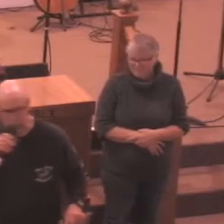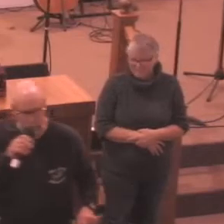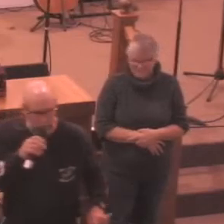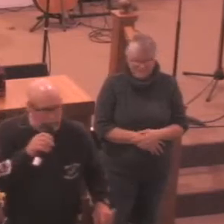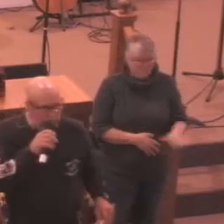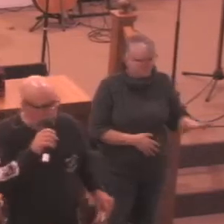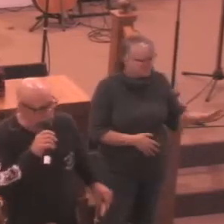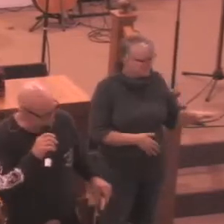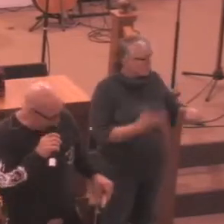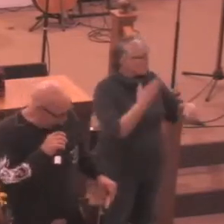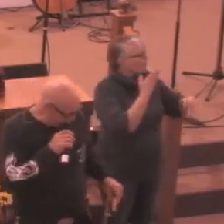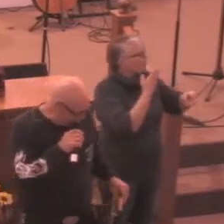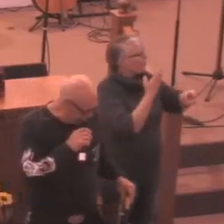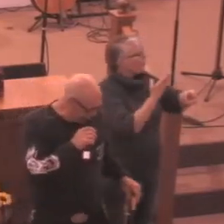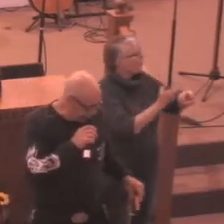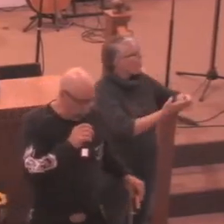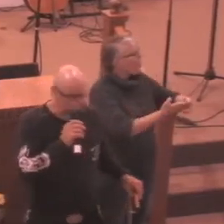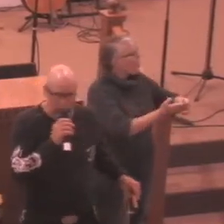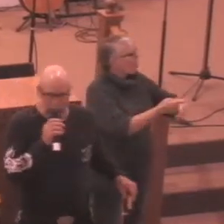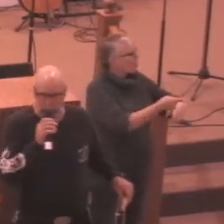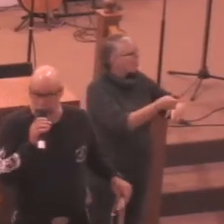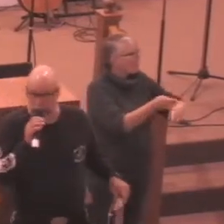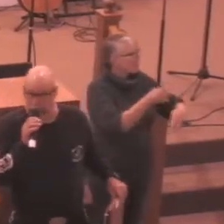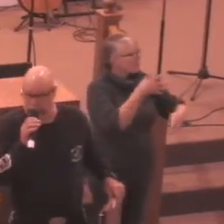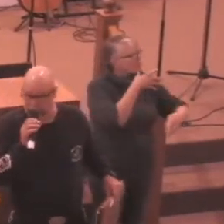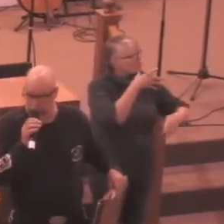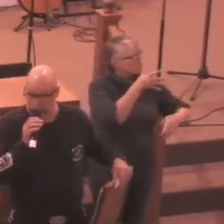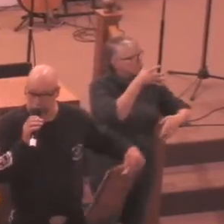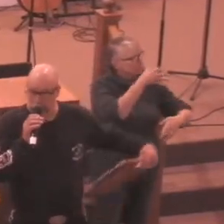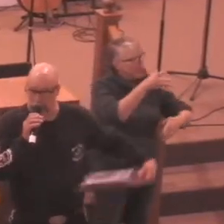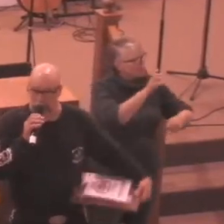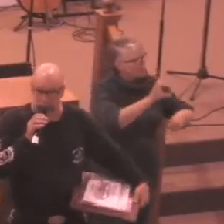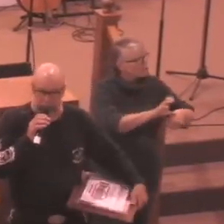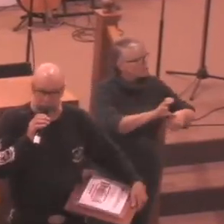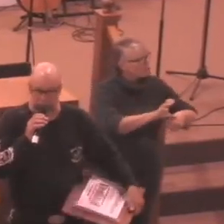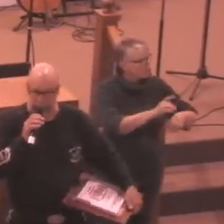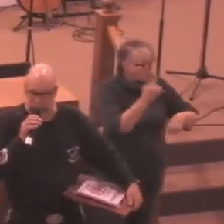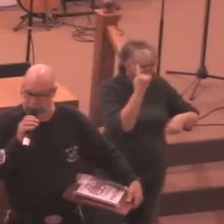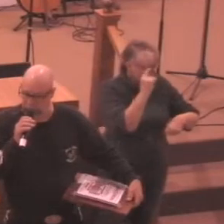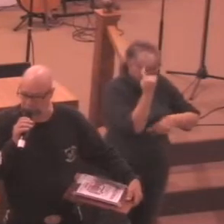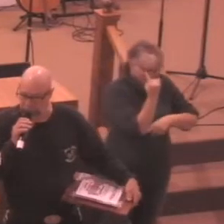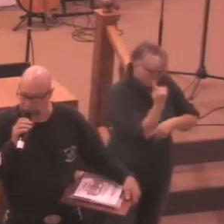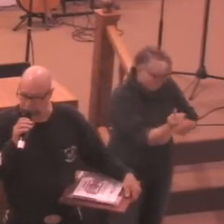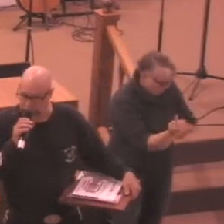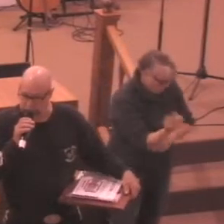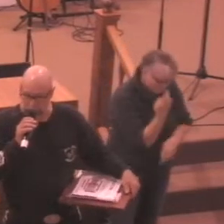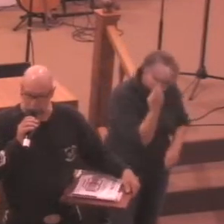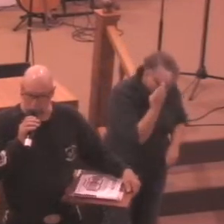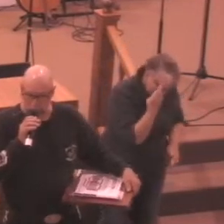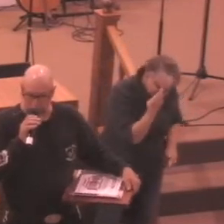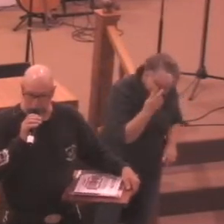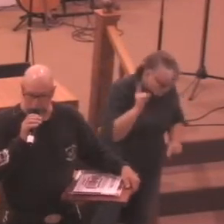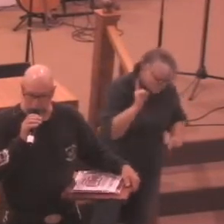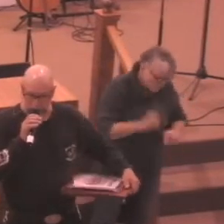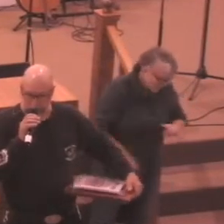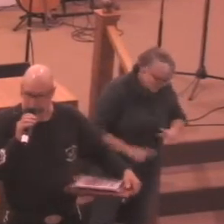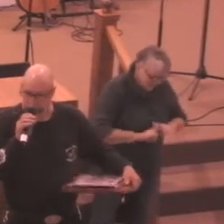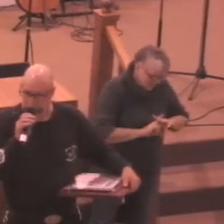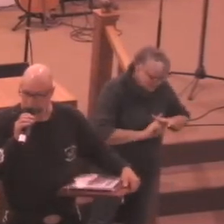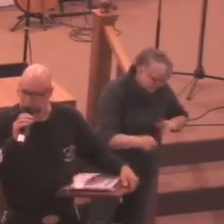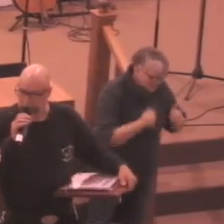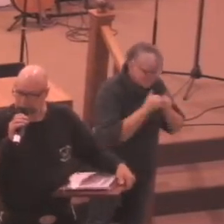We call them the Grandma Church for one reason. You do not escape that place without a